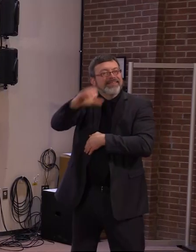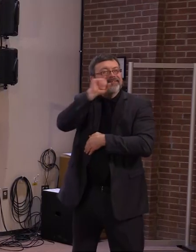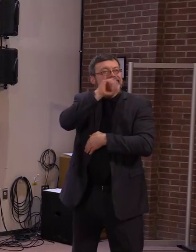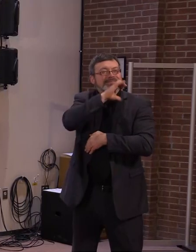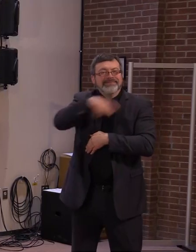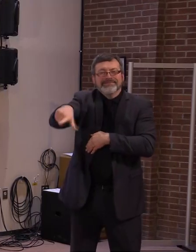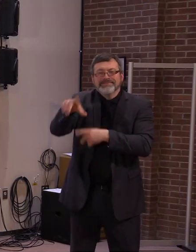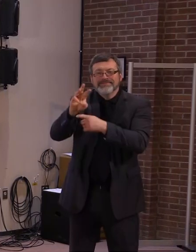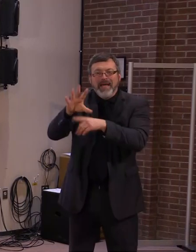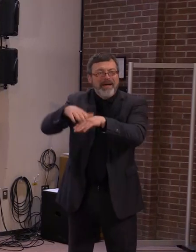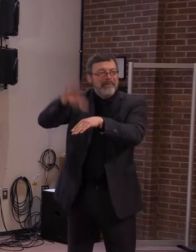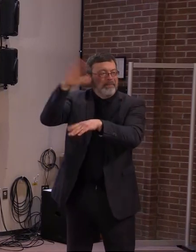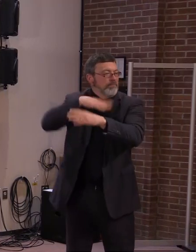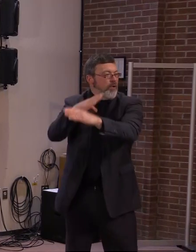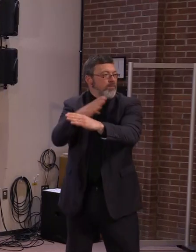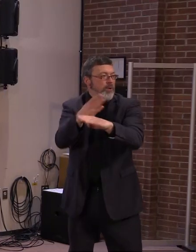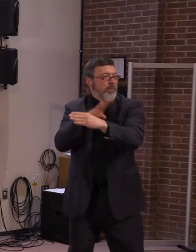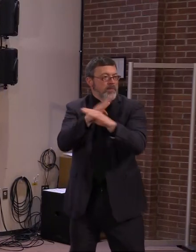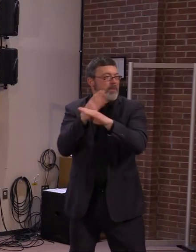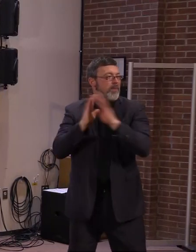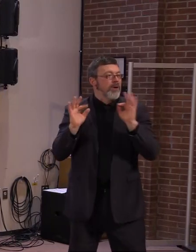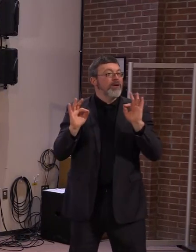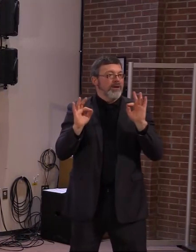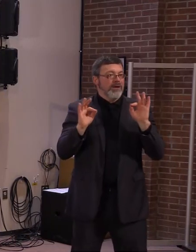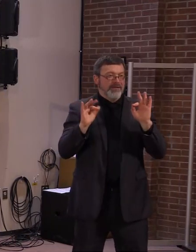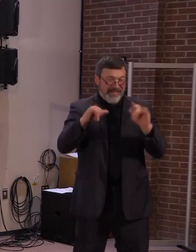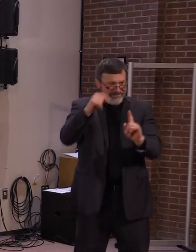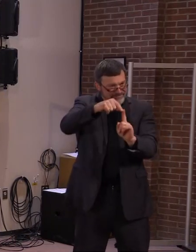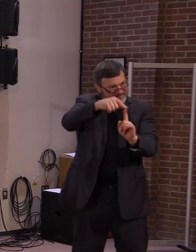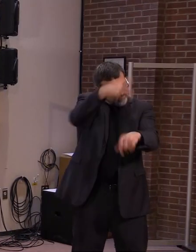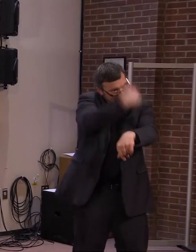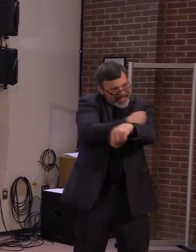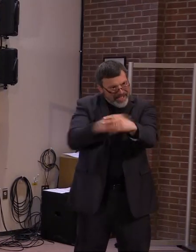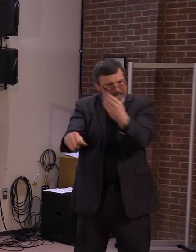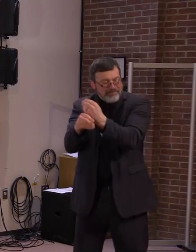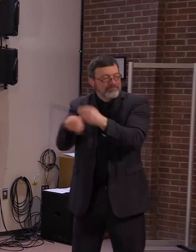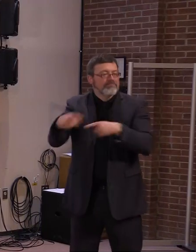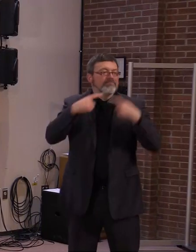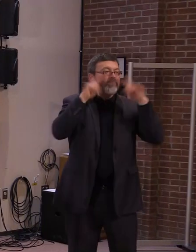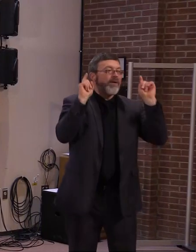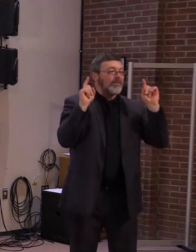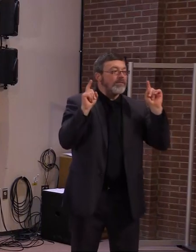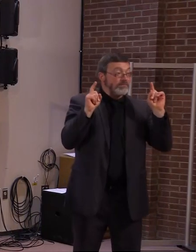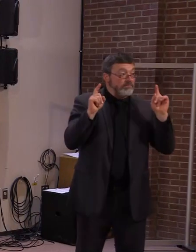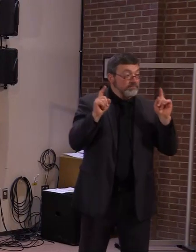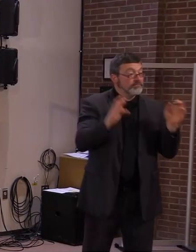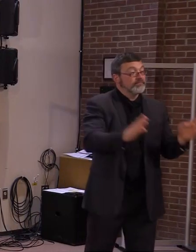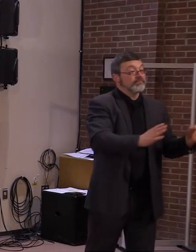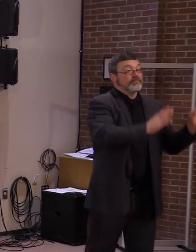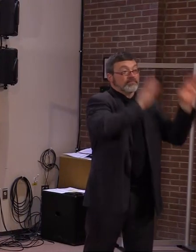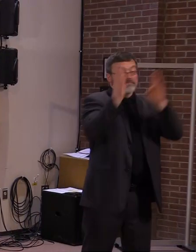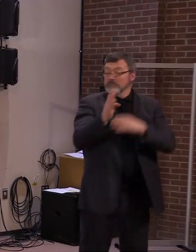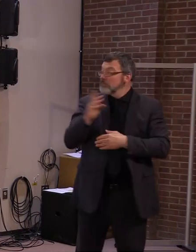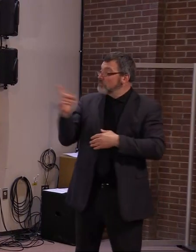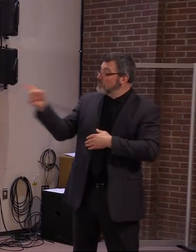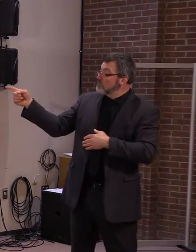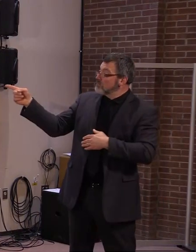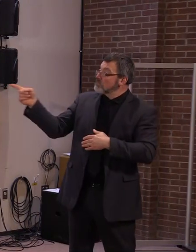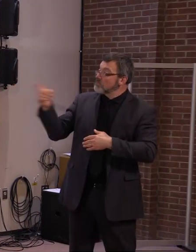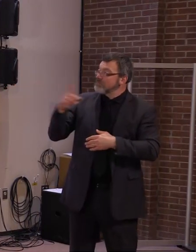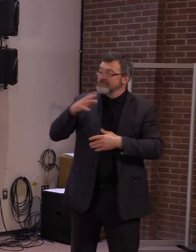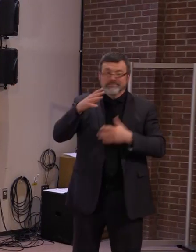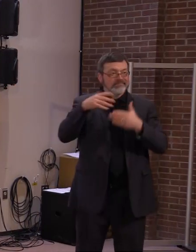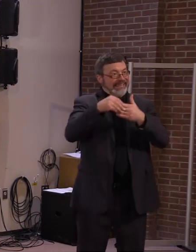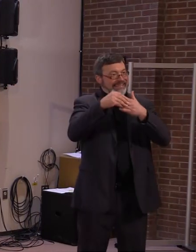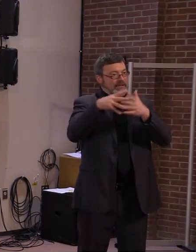with the booster. And speaking of vaccination, you'll see that the vaccine scorecard here has Vermont again continuing to be at the top